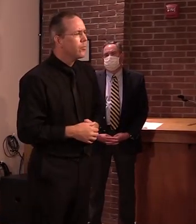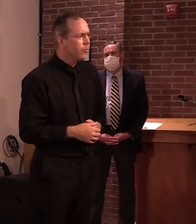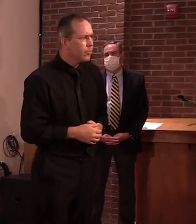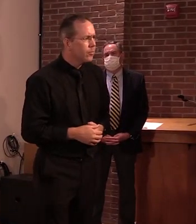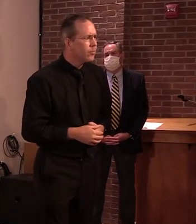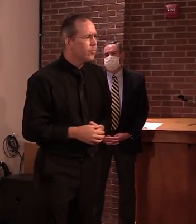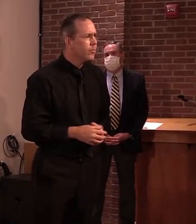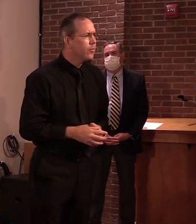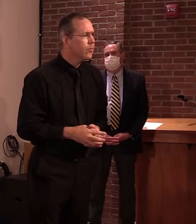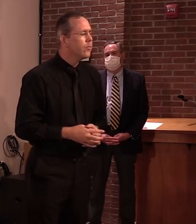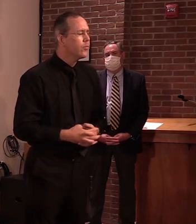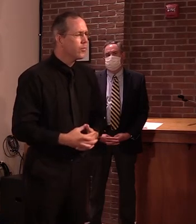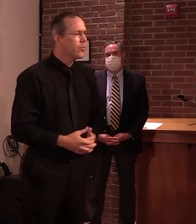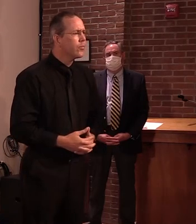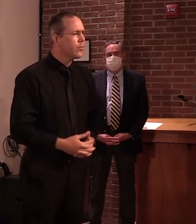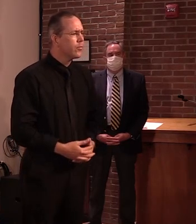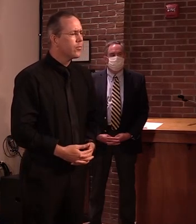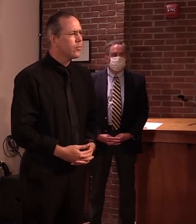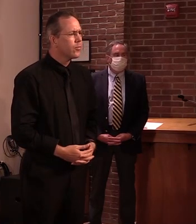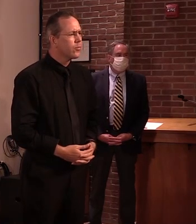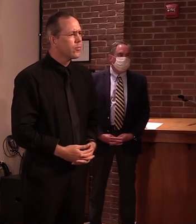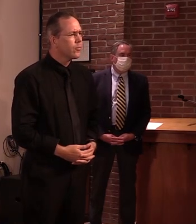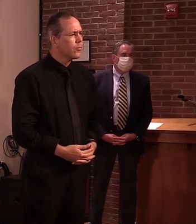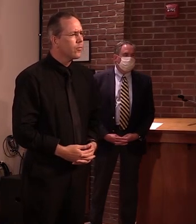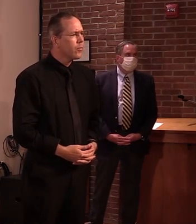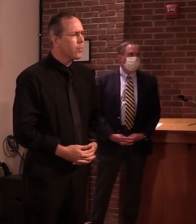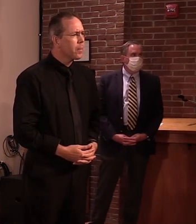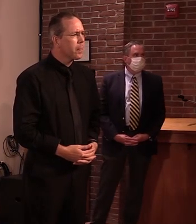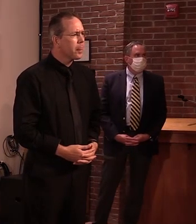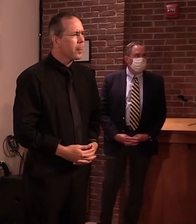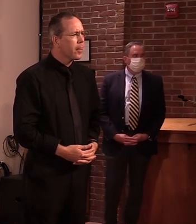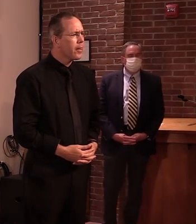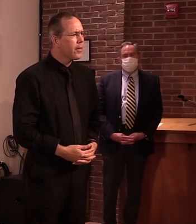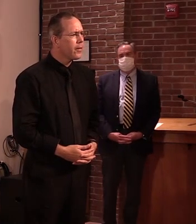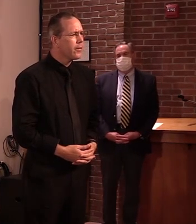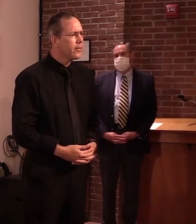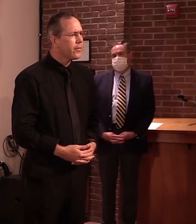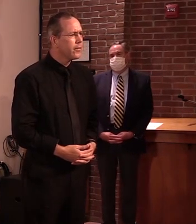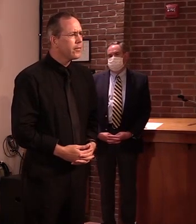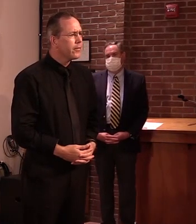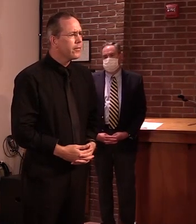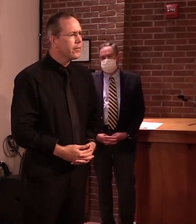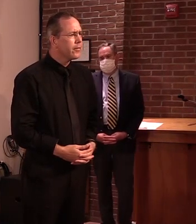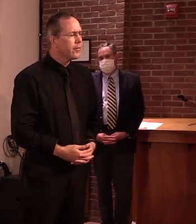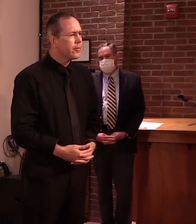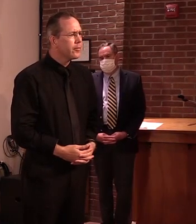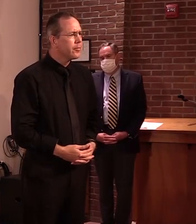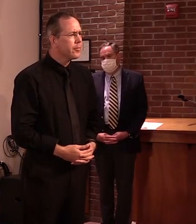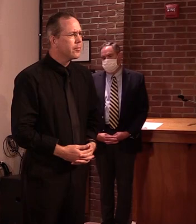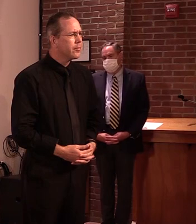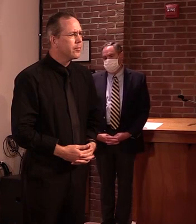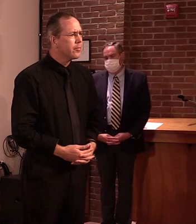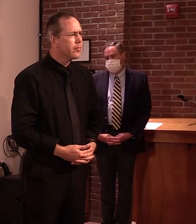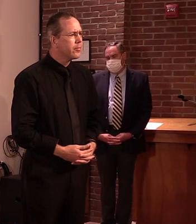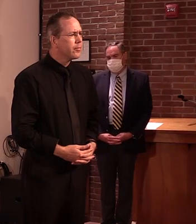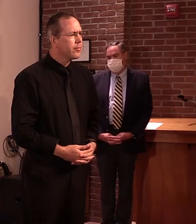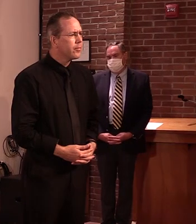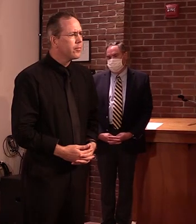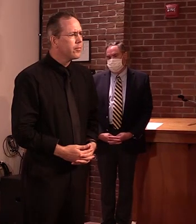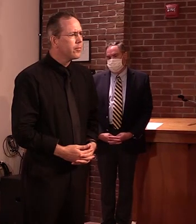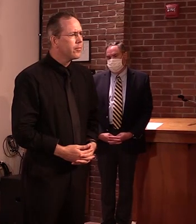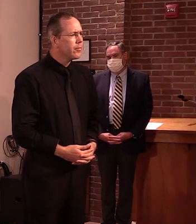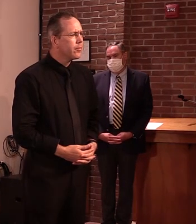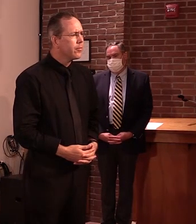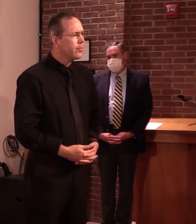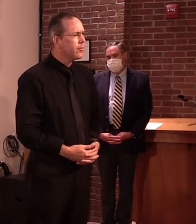Will the people who allowed this man to suffocate, basically, when there was a full-service hospital not